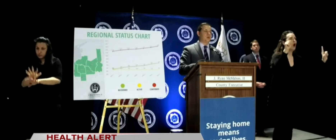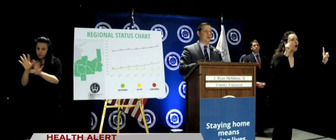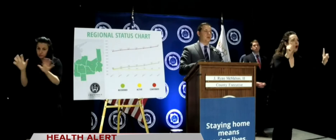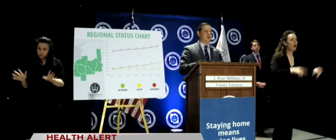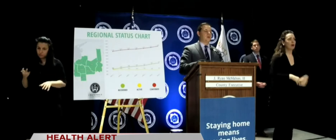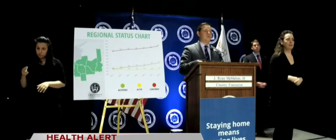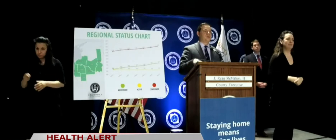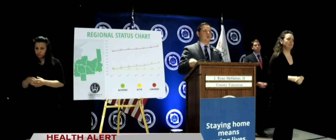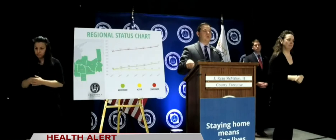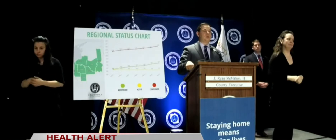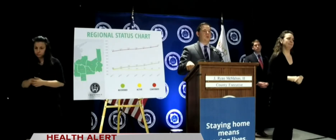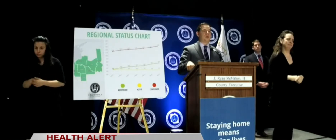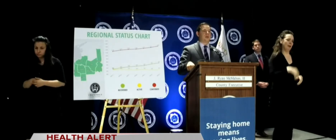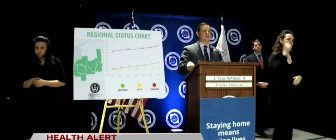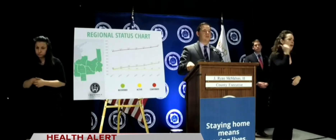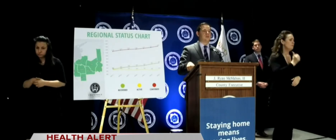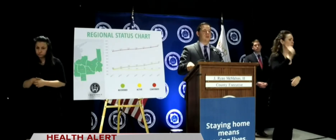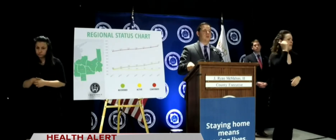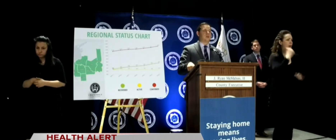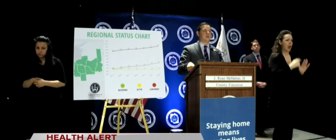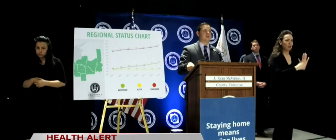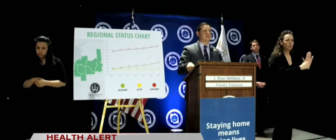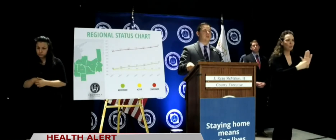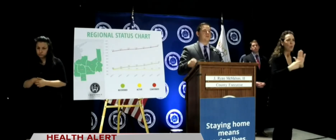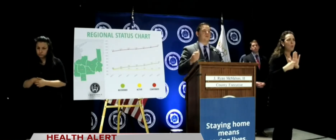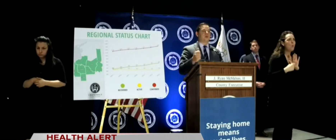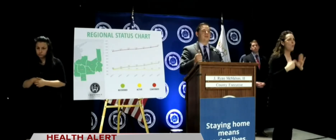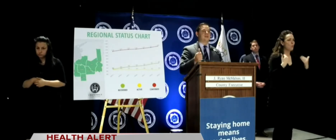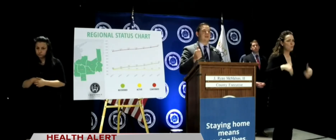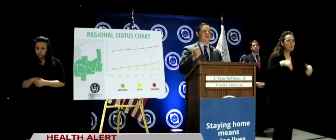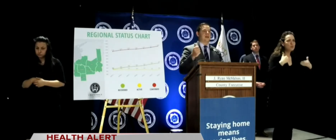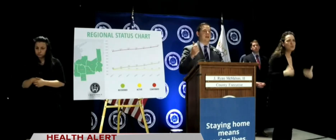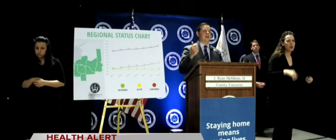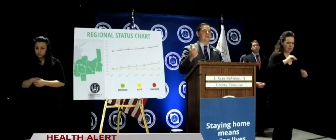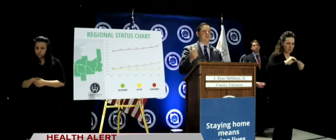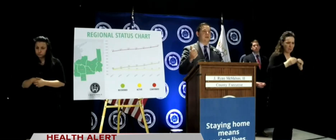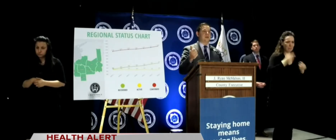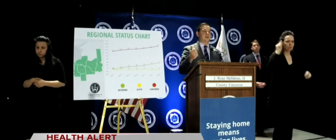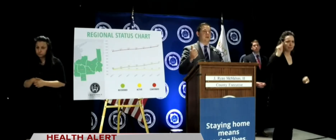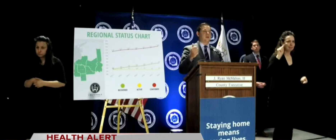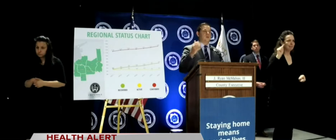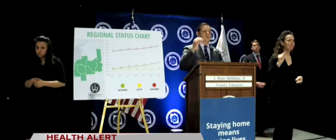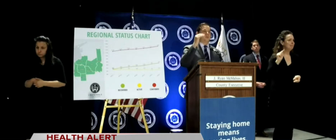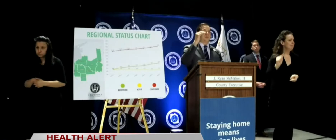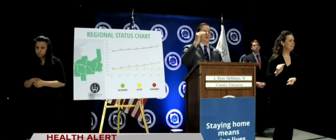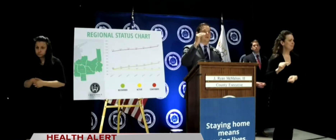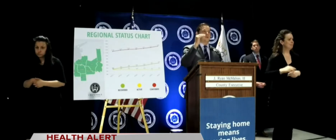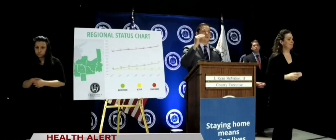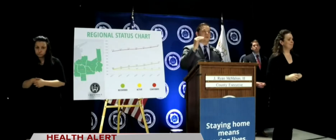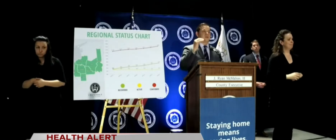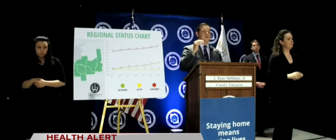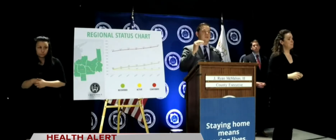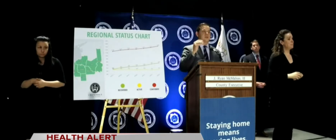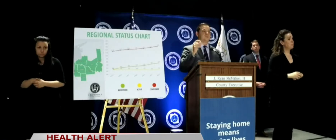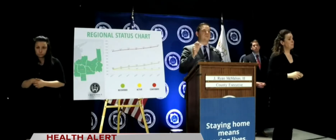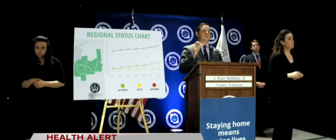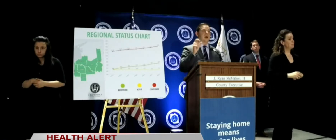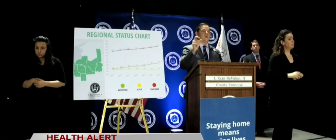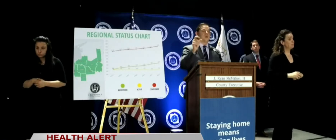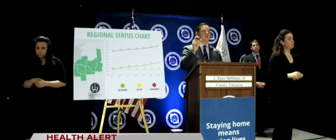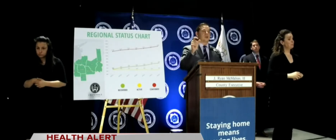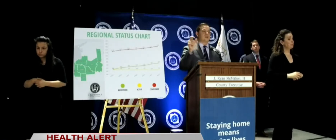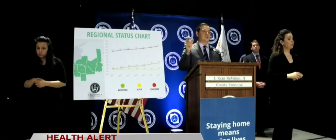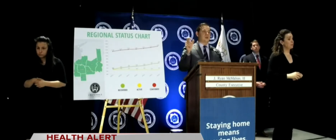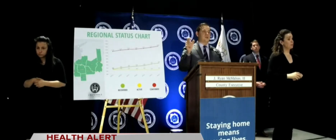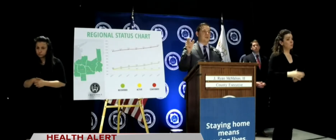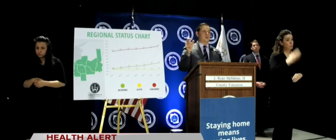over week. We've shown you cases related to influenza A and B when we implement social distancing, how